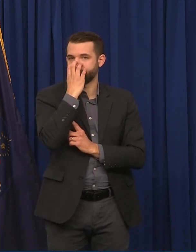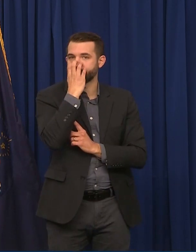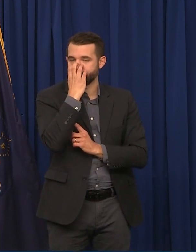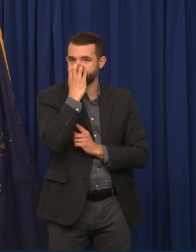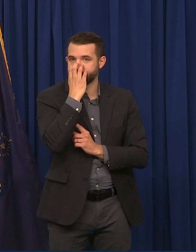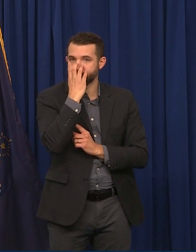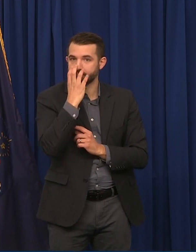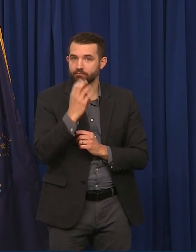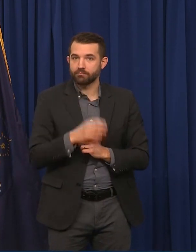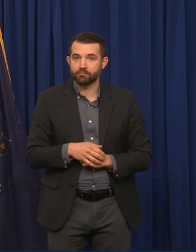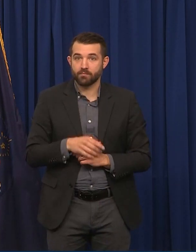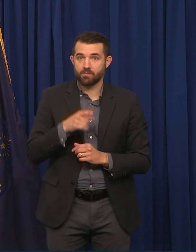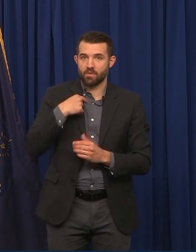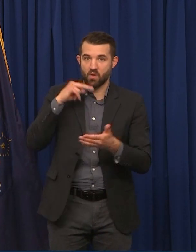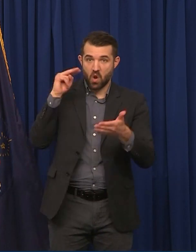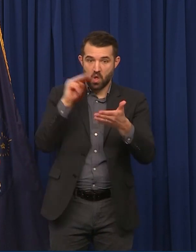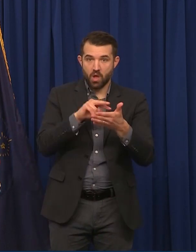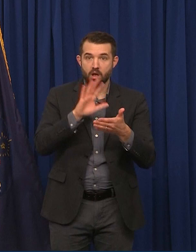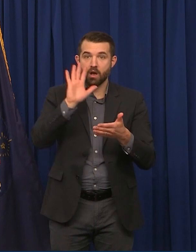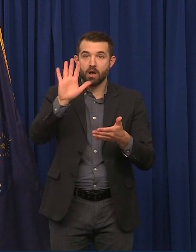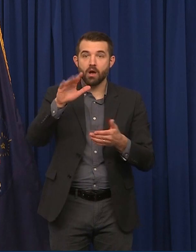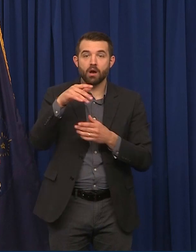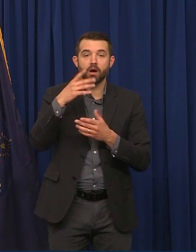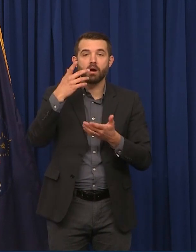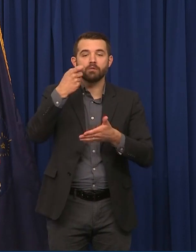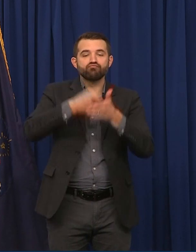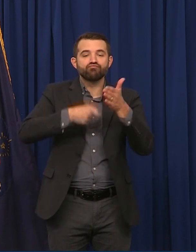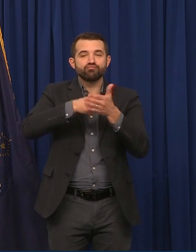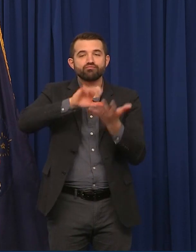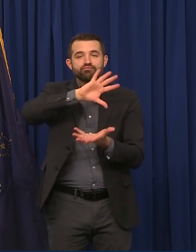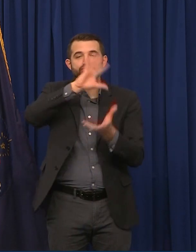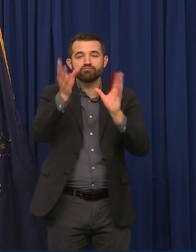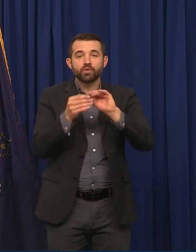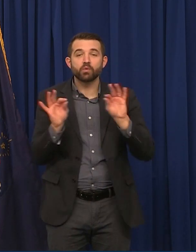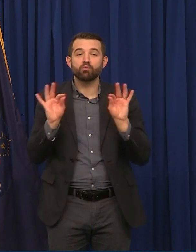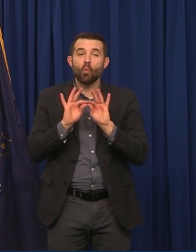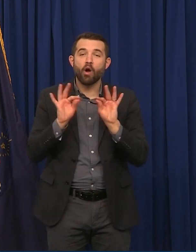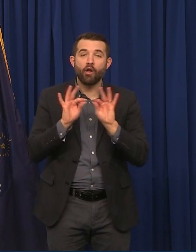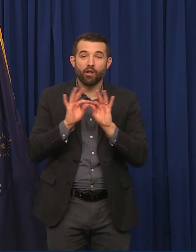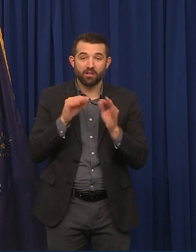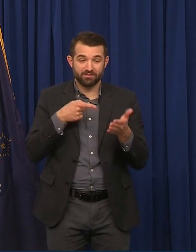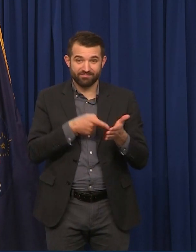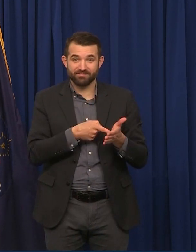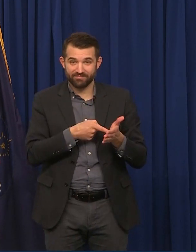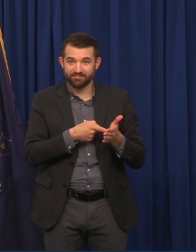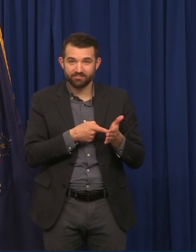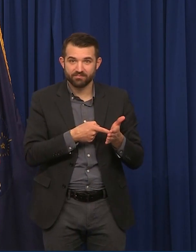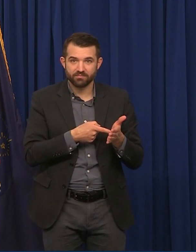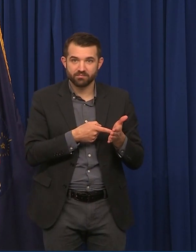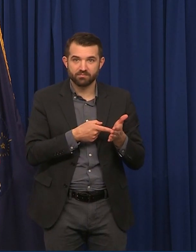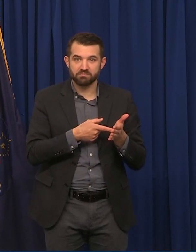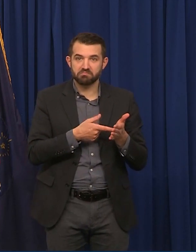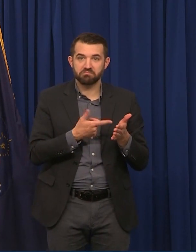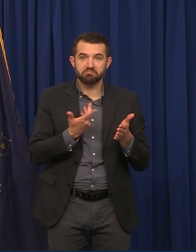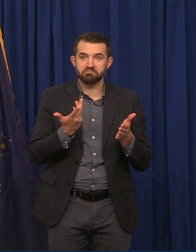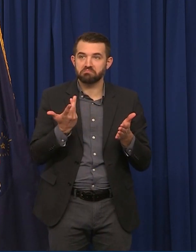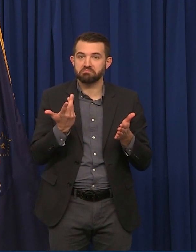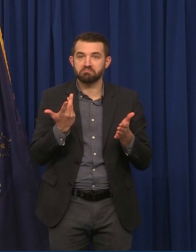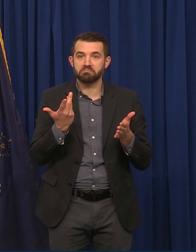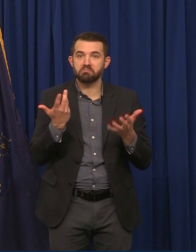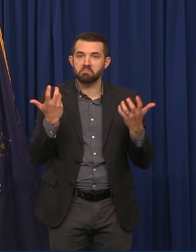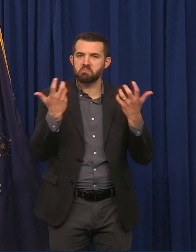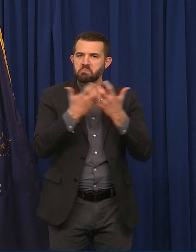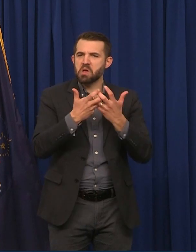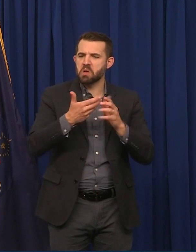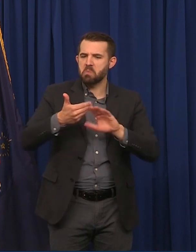quotes and the contracts, the price that we have agreed to for delivery of these masks was not out of line with what has been